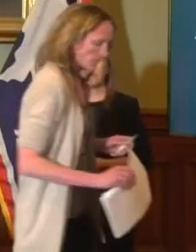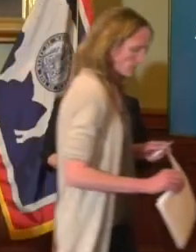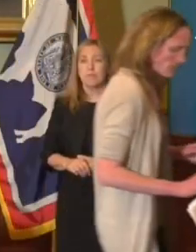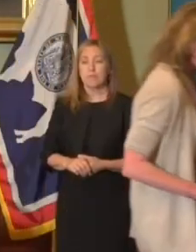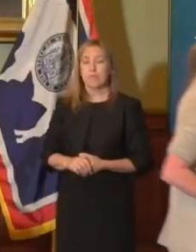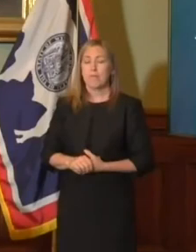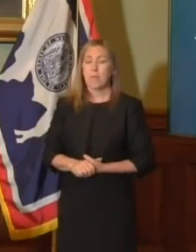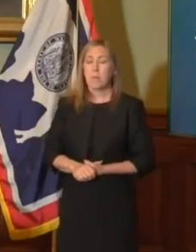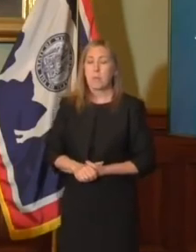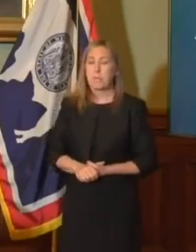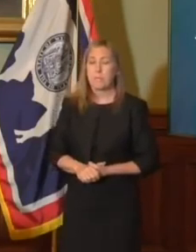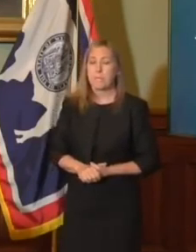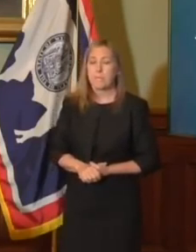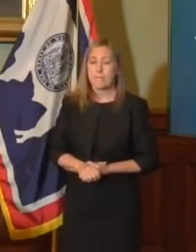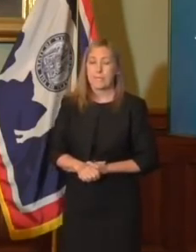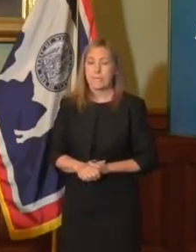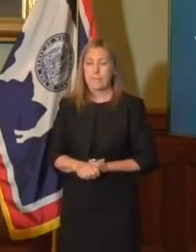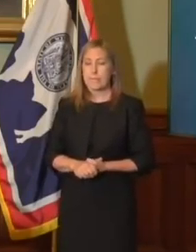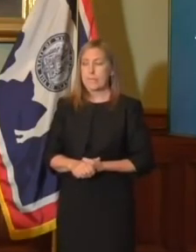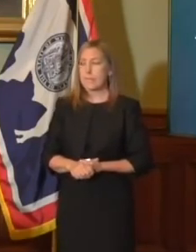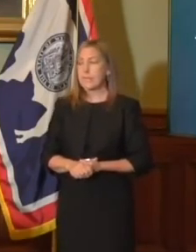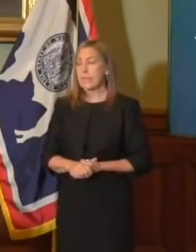Great, thank you.